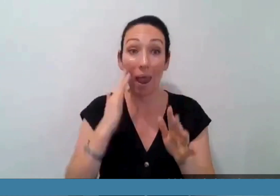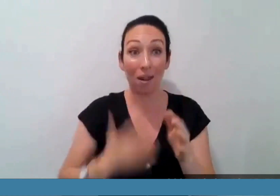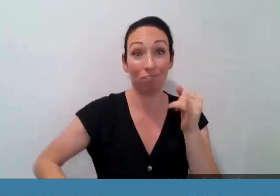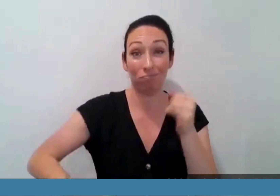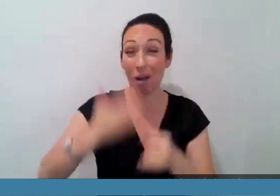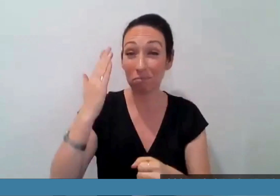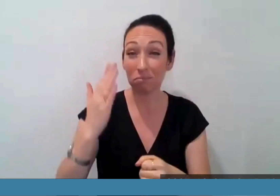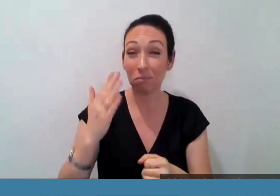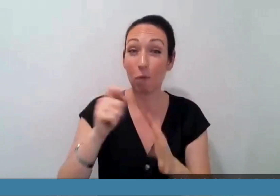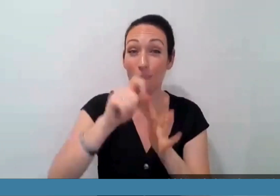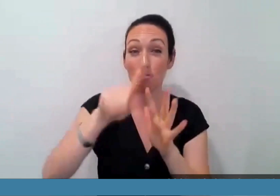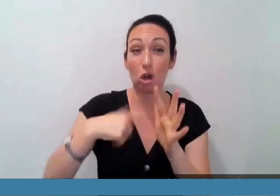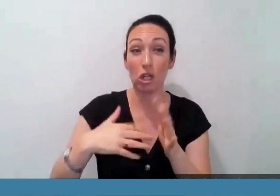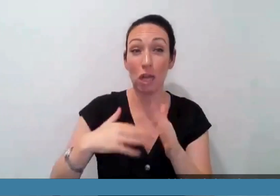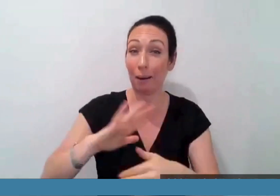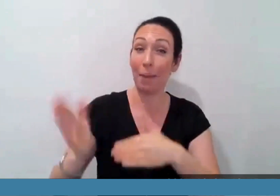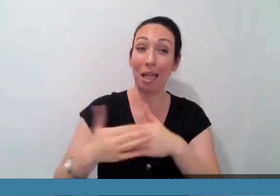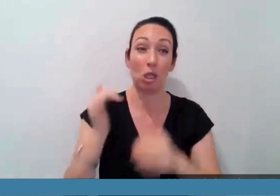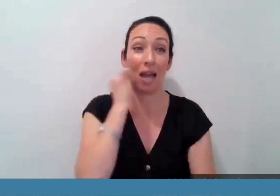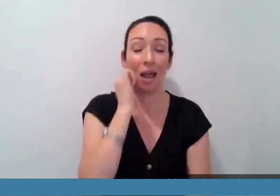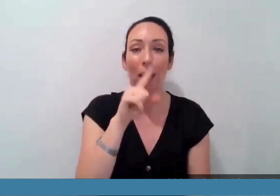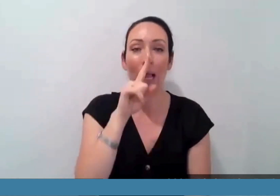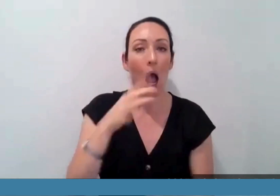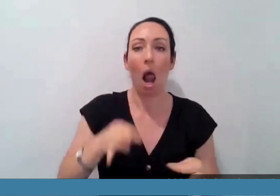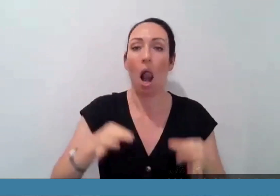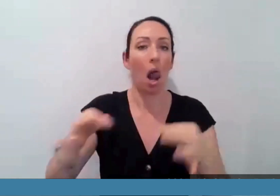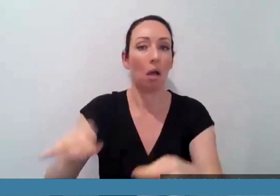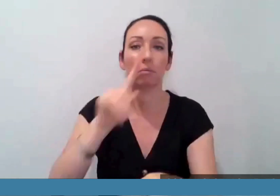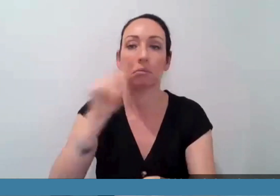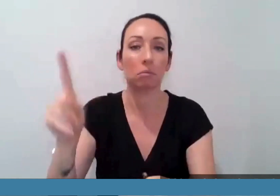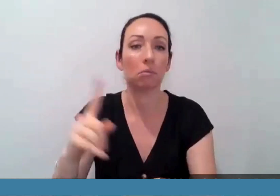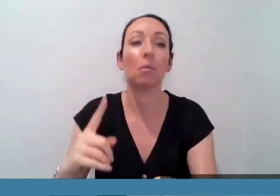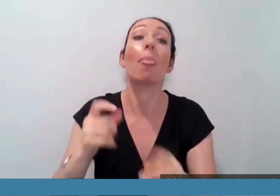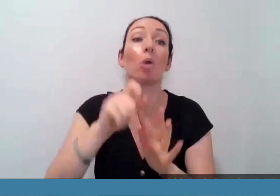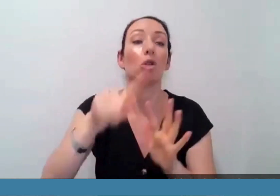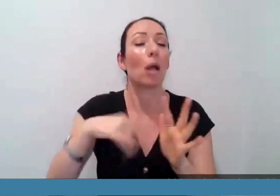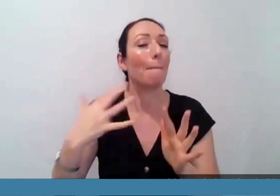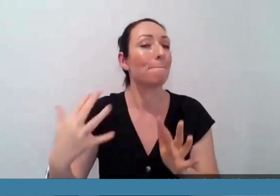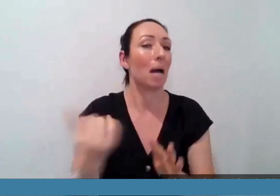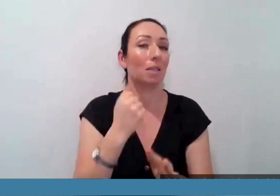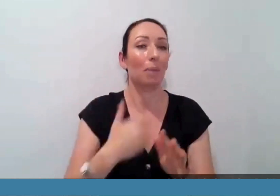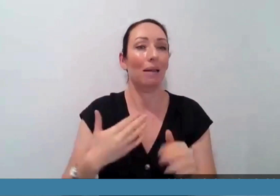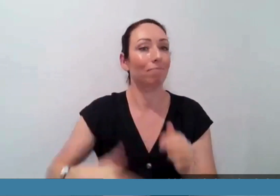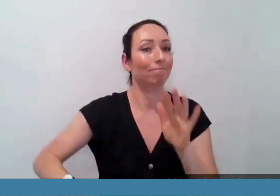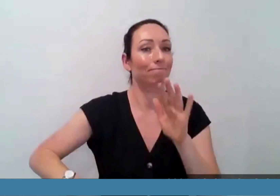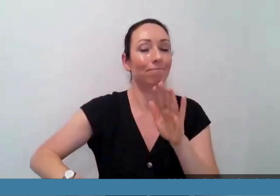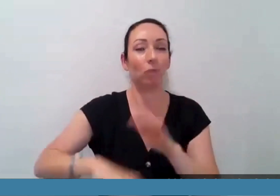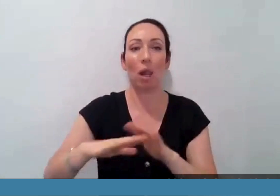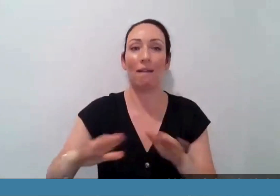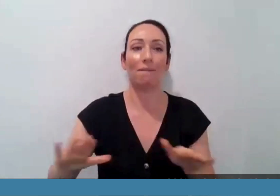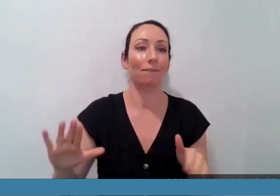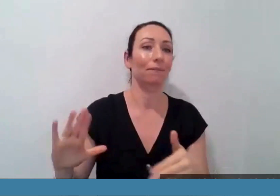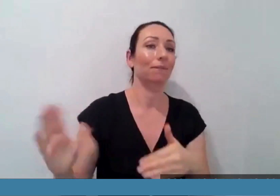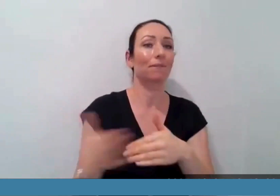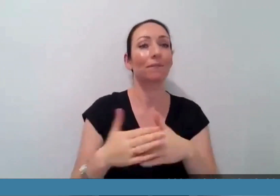completion date to move. Projects must be completed in April 2027. So if there's delays in the